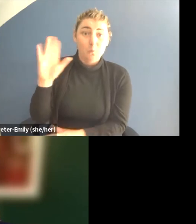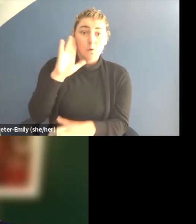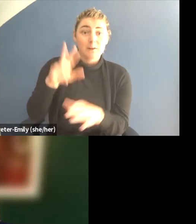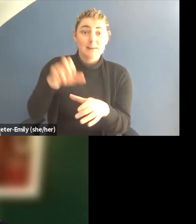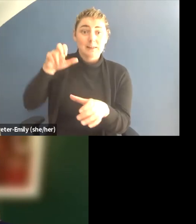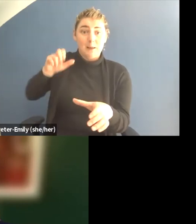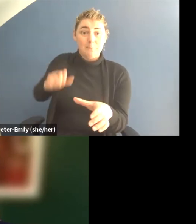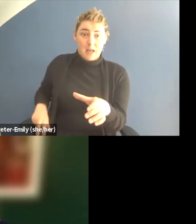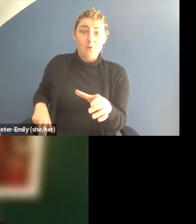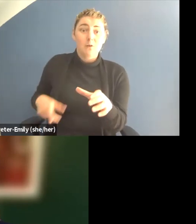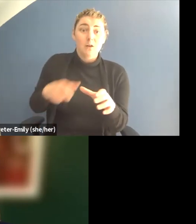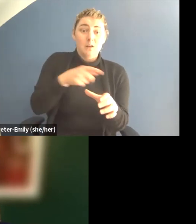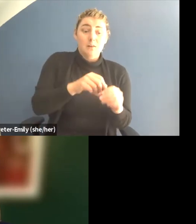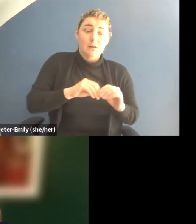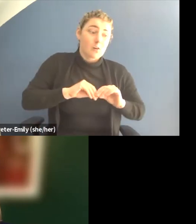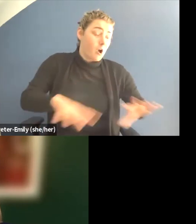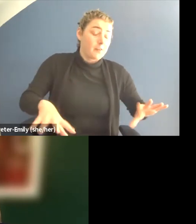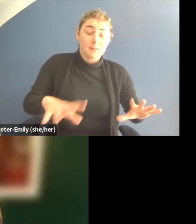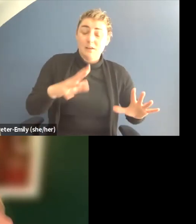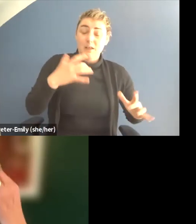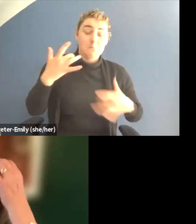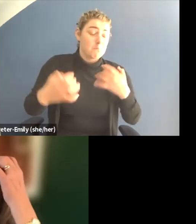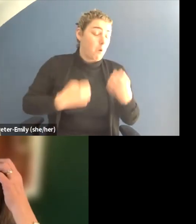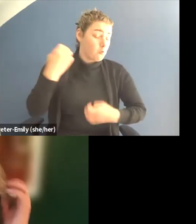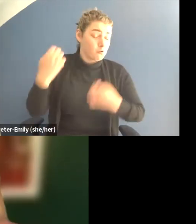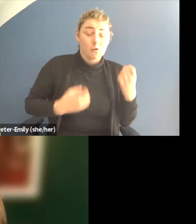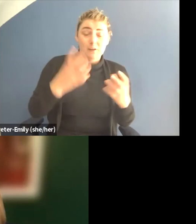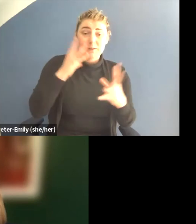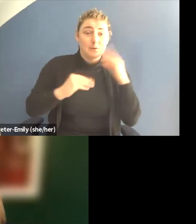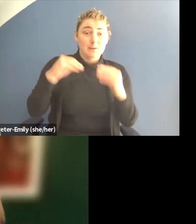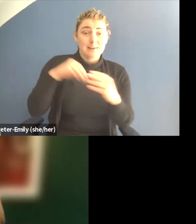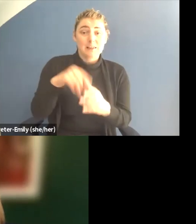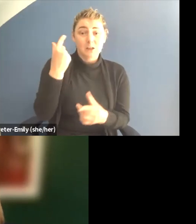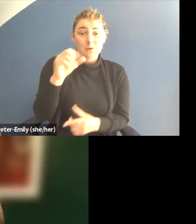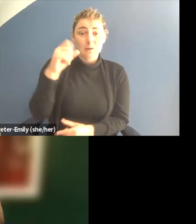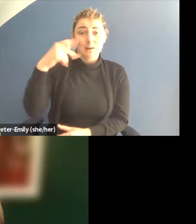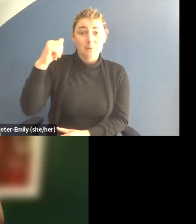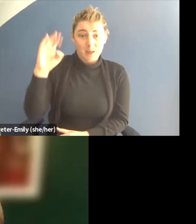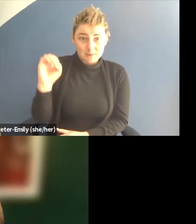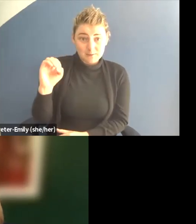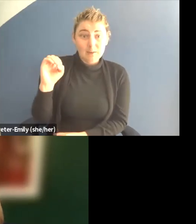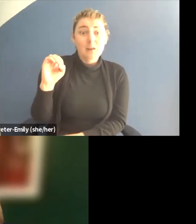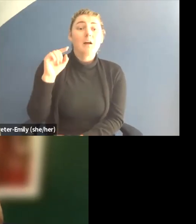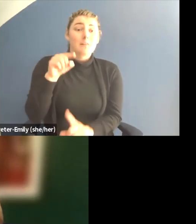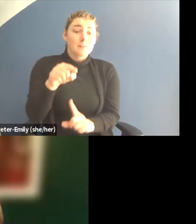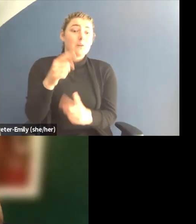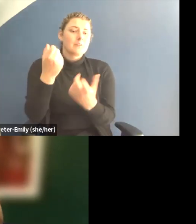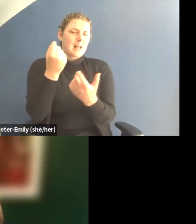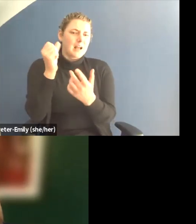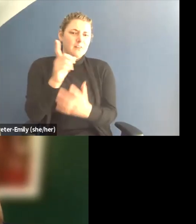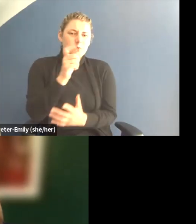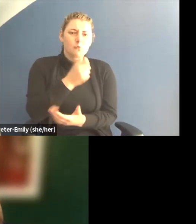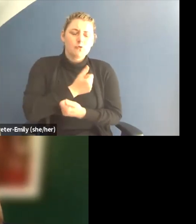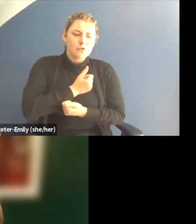unforgettable emotional stir in the Green Space. Mona El-Tahawi, Egyptian journalist and activist, shared through